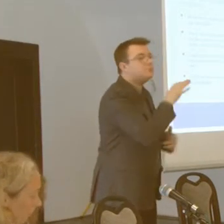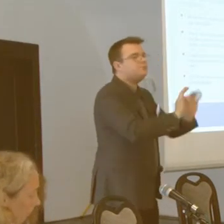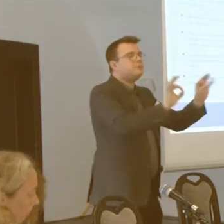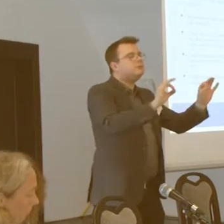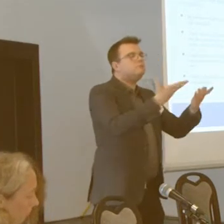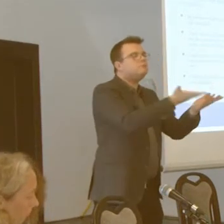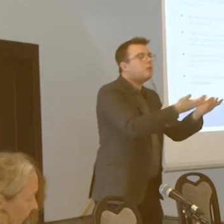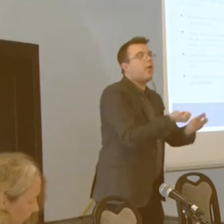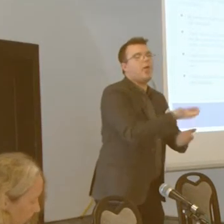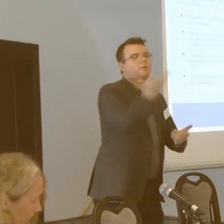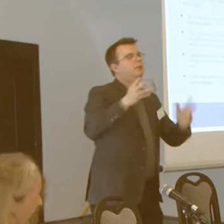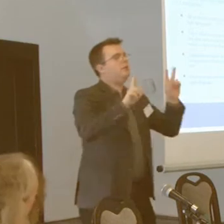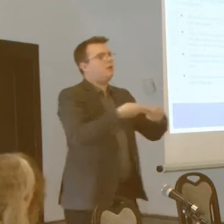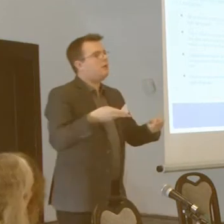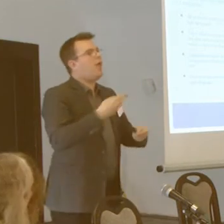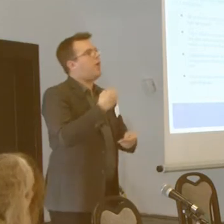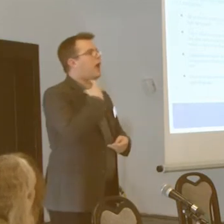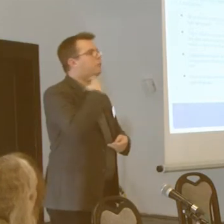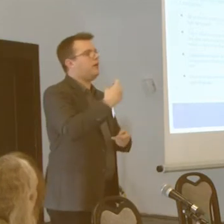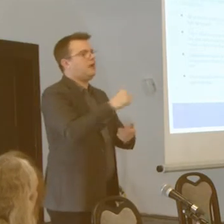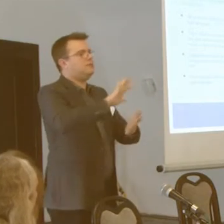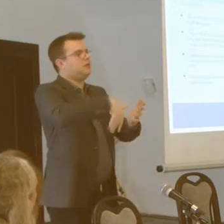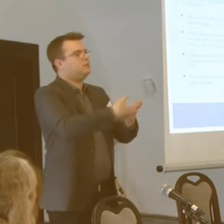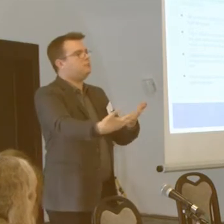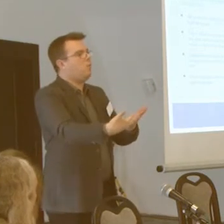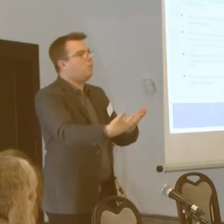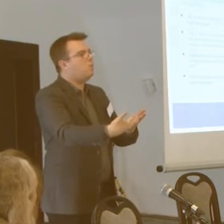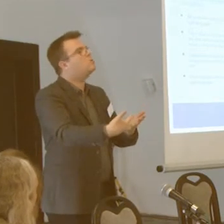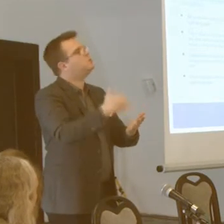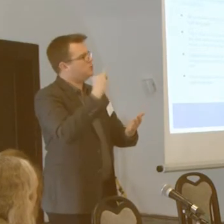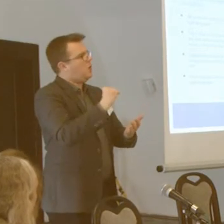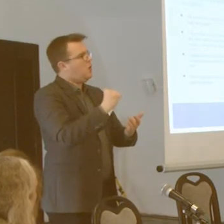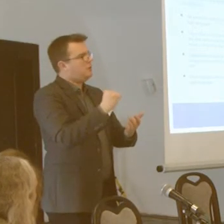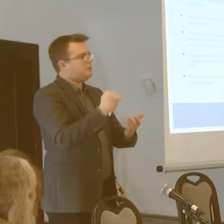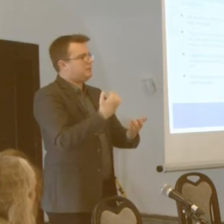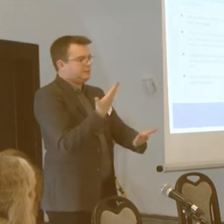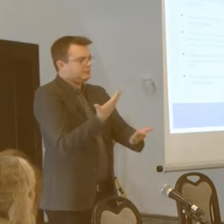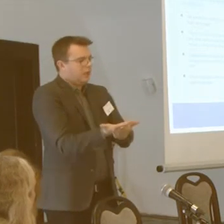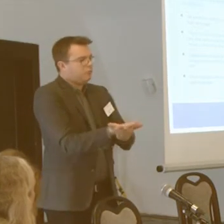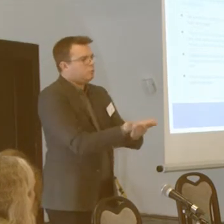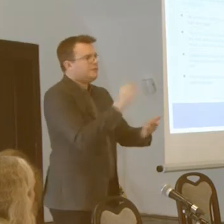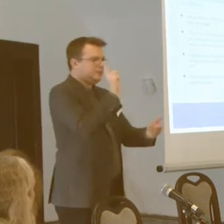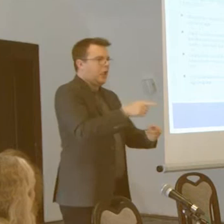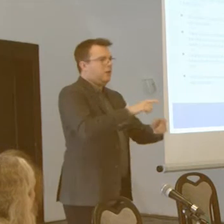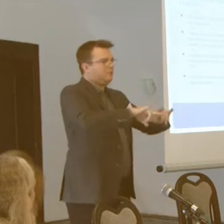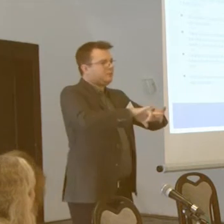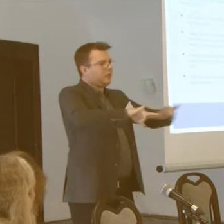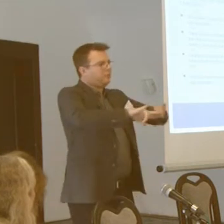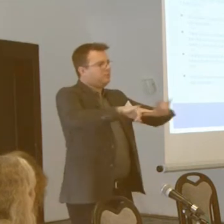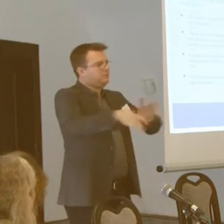some can lip read, but others can't. They are very dependent on sign language interpreters. So the